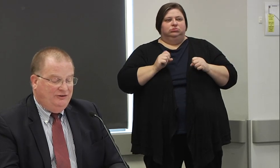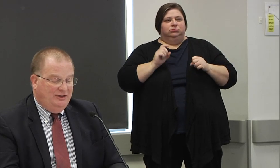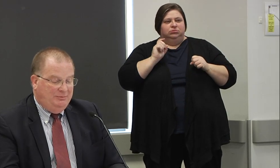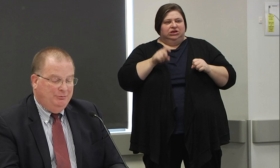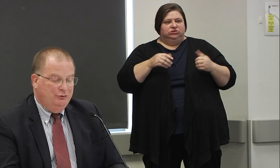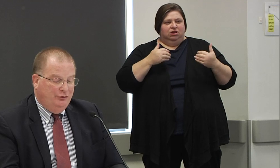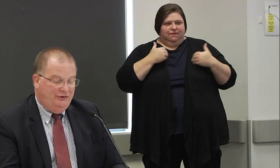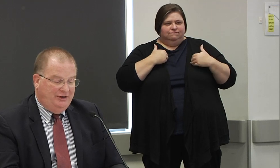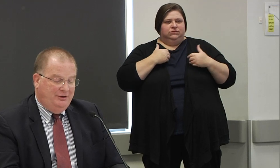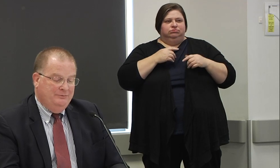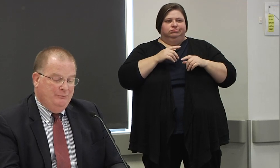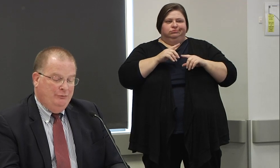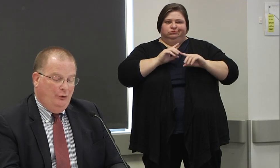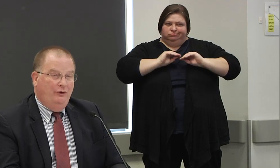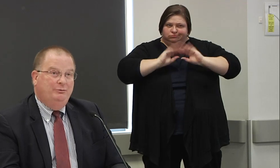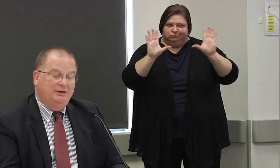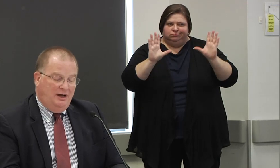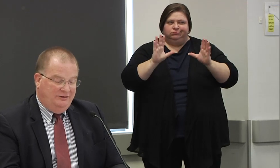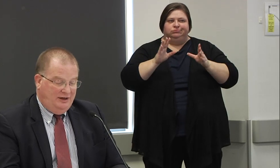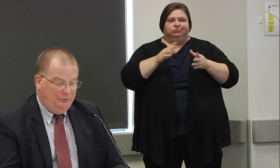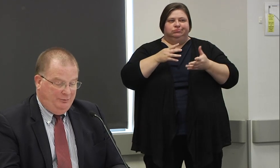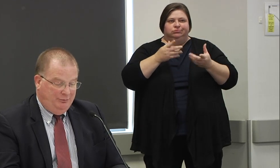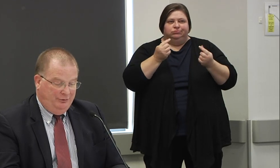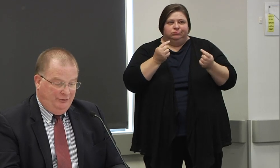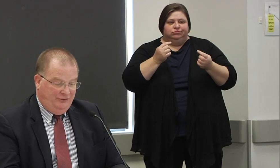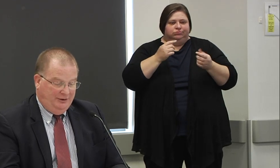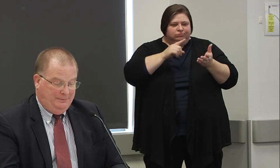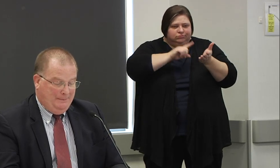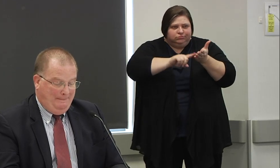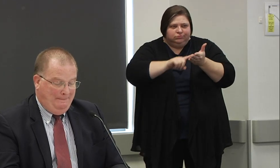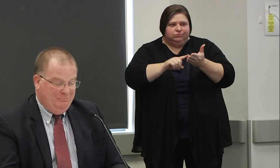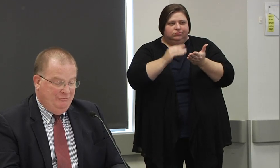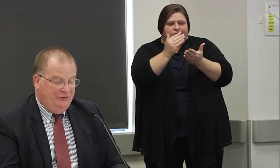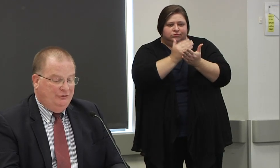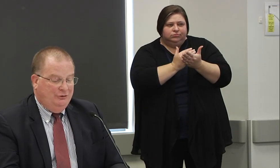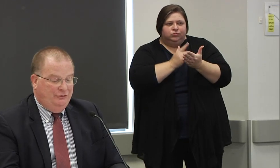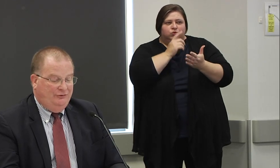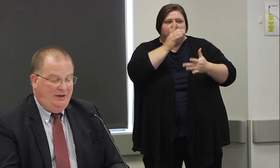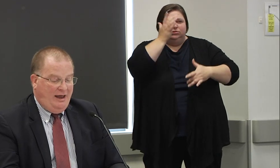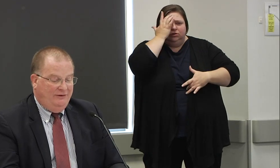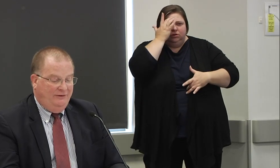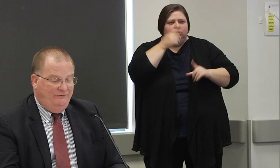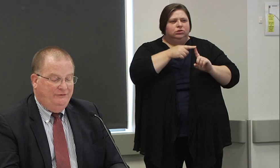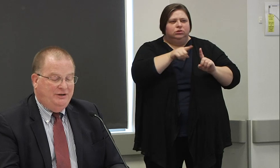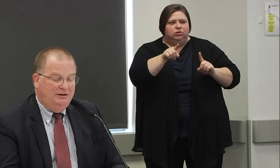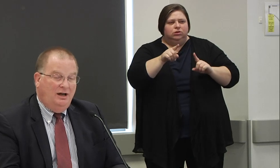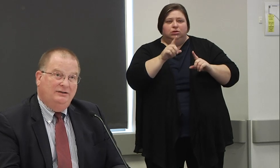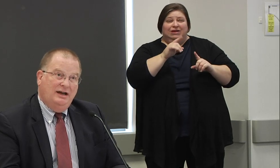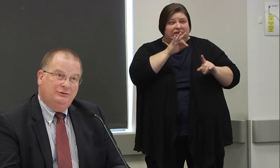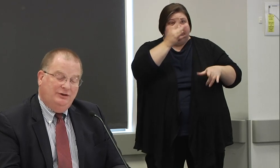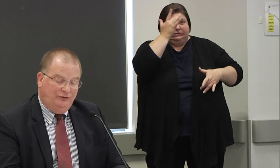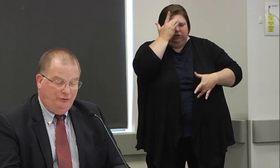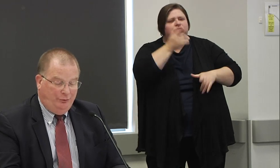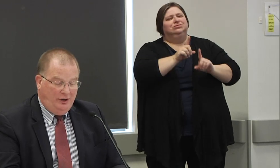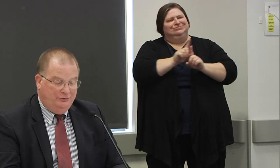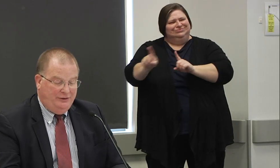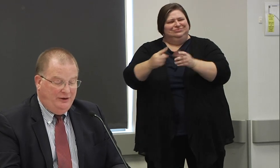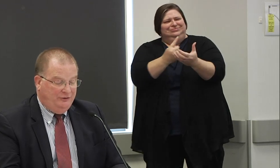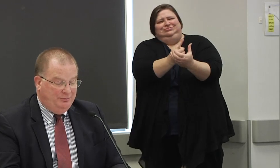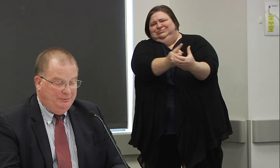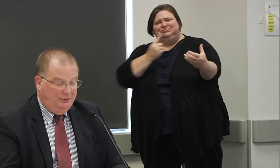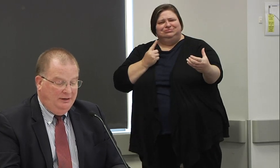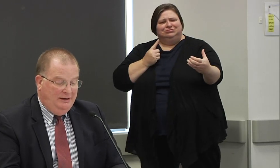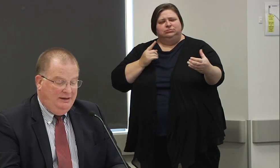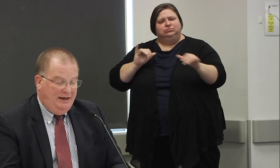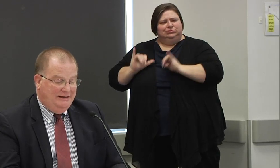isolate people who are sick or who have been in contact with people who are sick. This includes having 15 contact tracers per 100,000